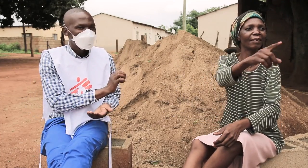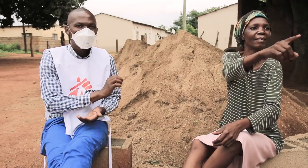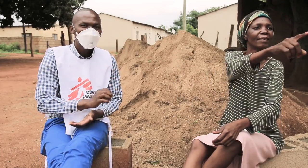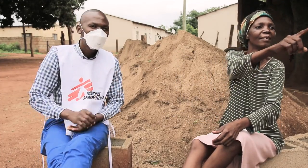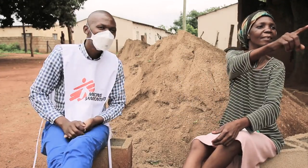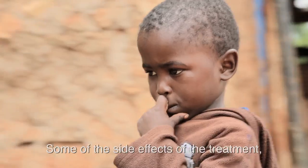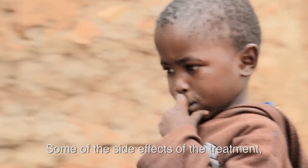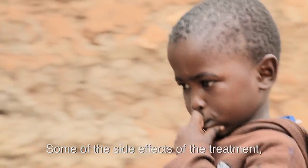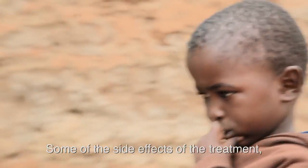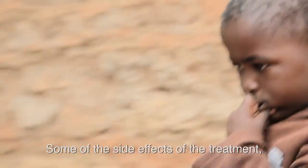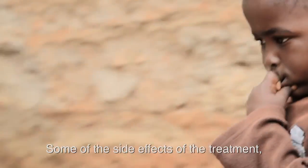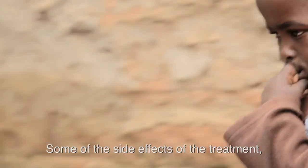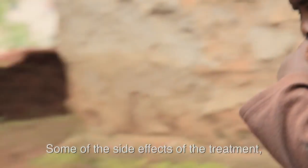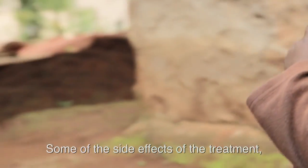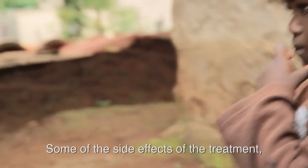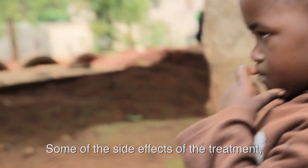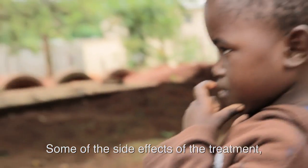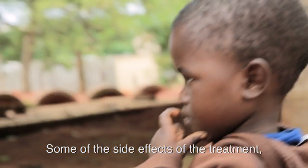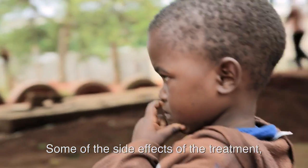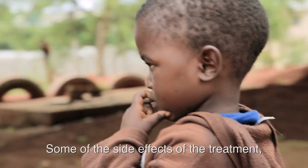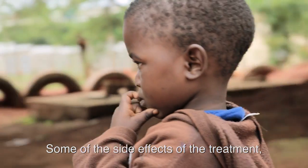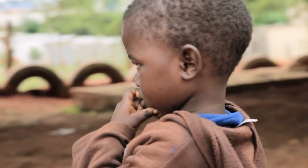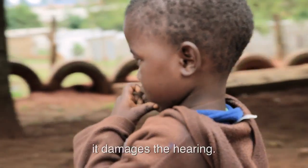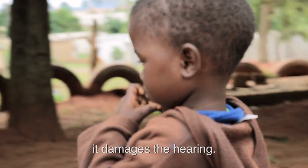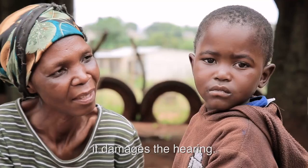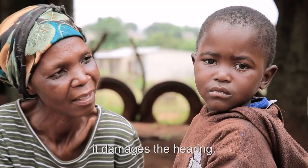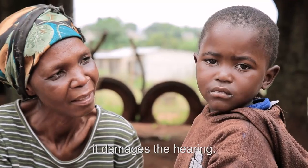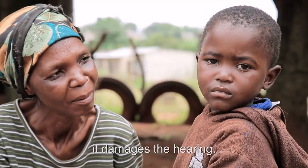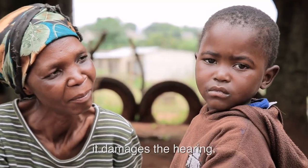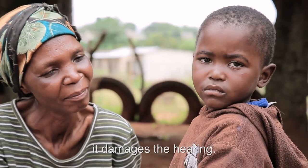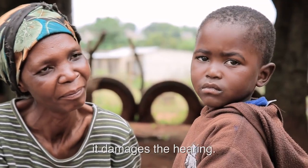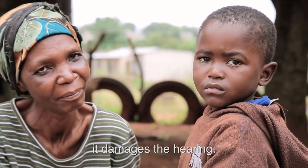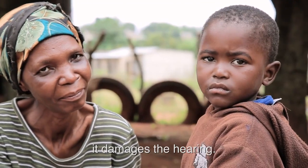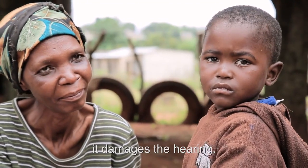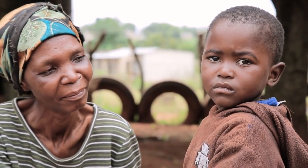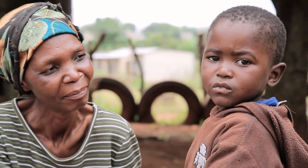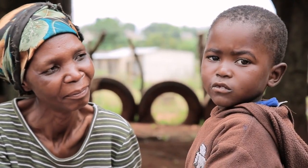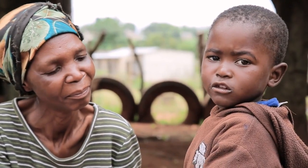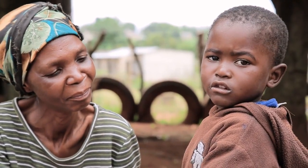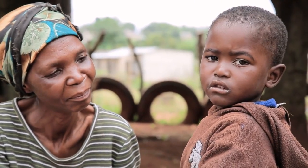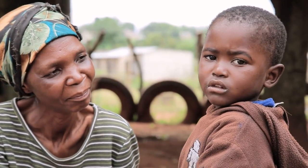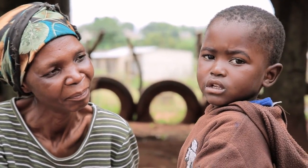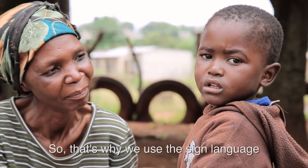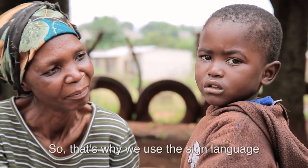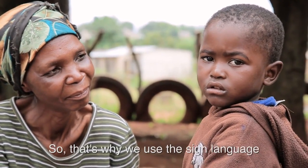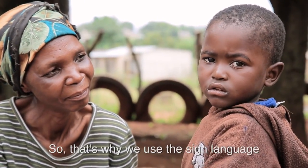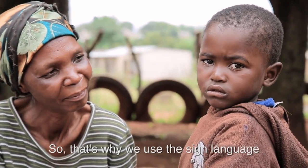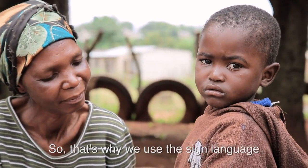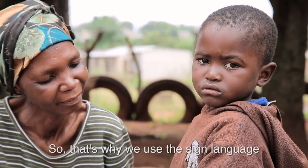Some of the side effects of the treatment, it damages the hearing. That's when we use the